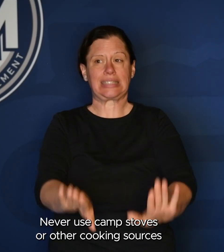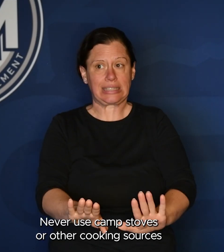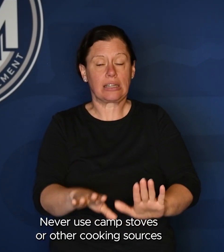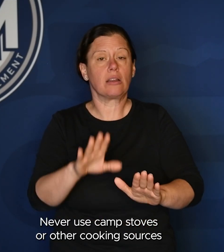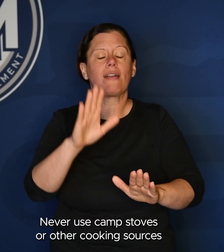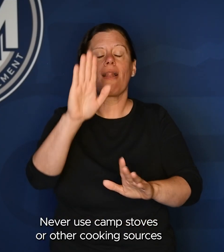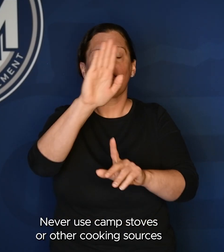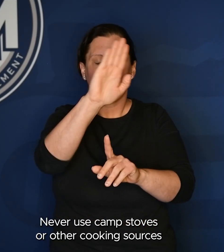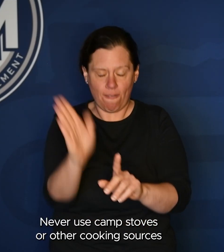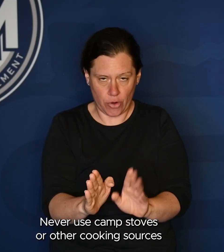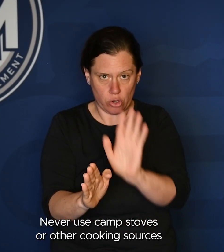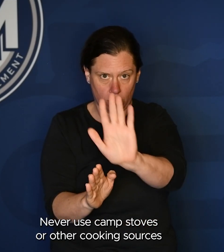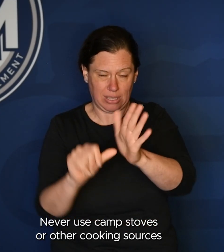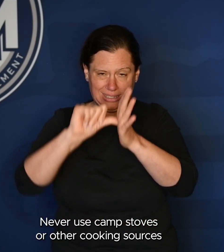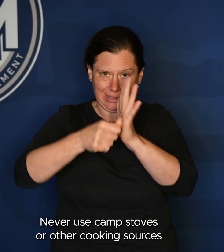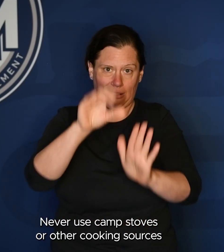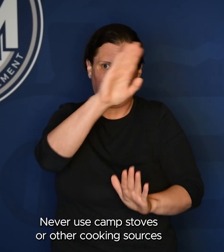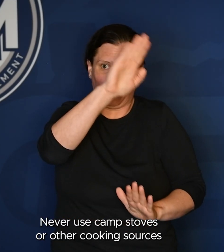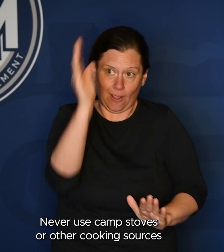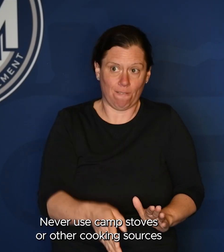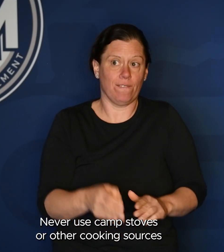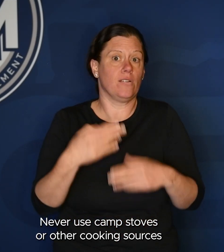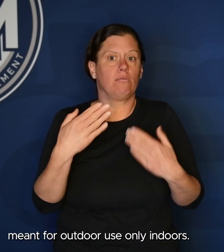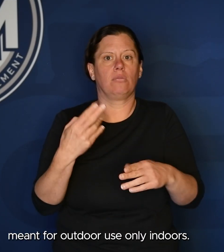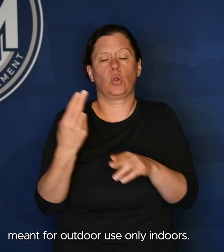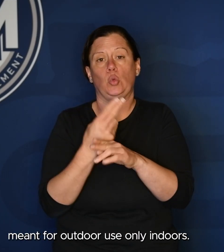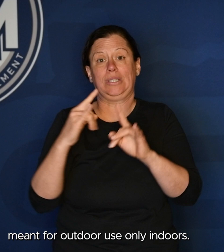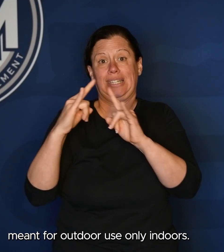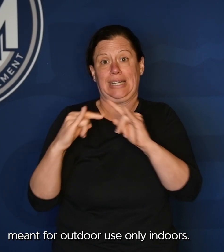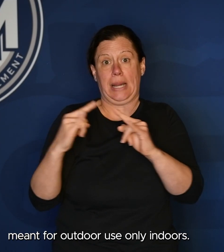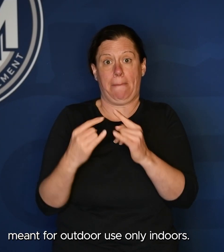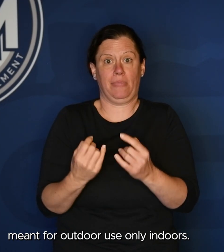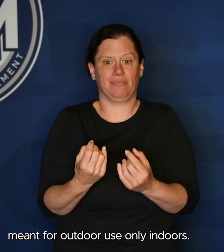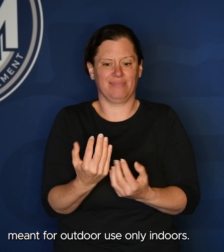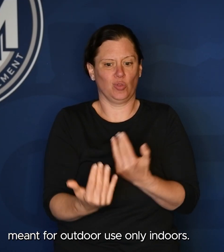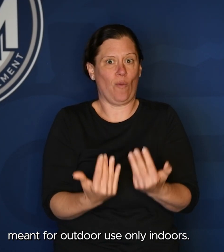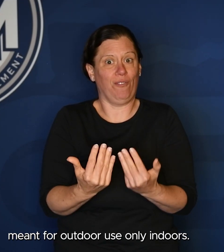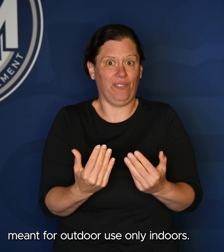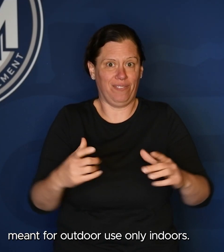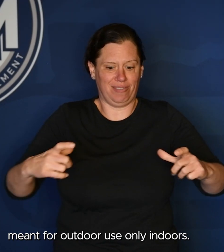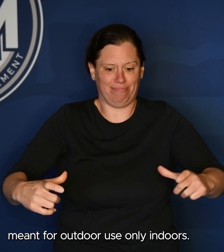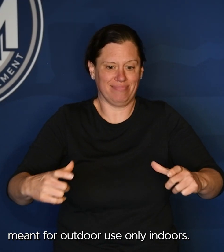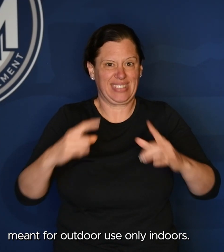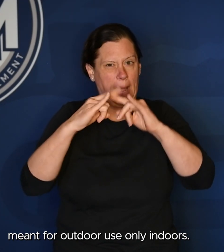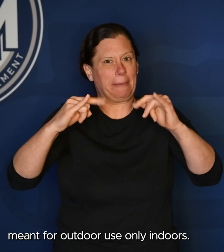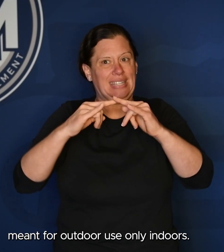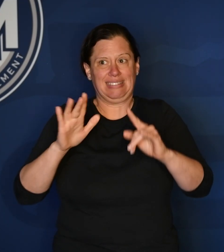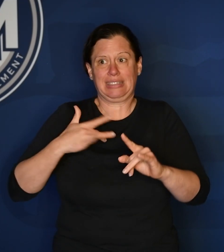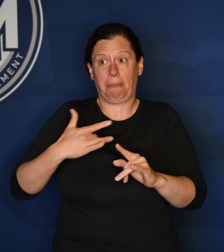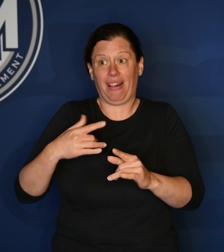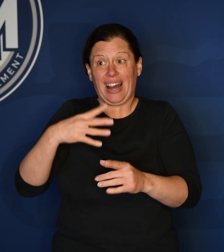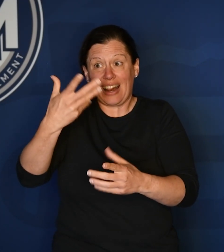Never use camp stoves or other cooking sources meant for outdoor use only indoors.